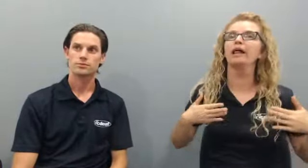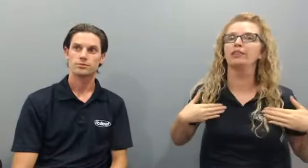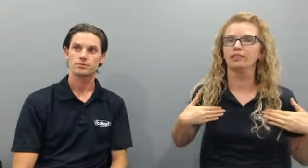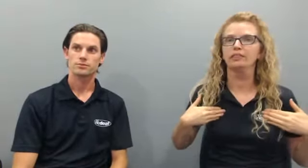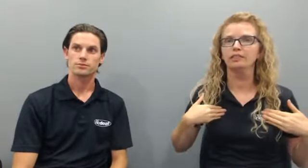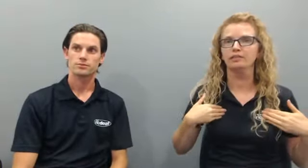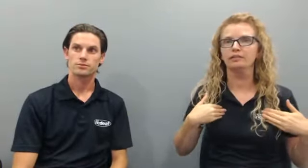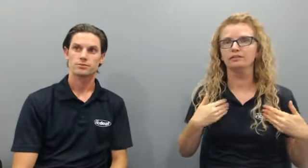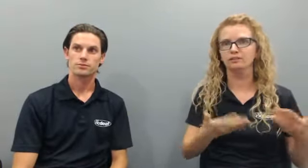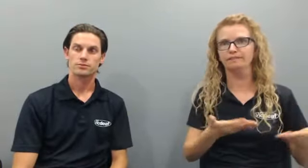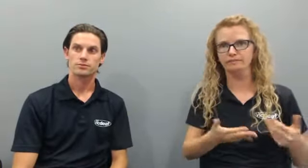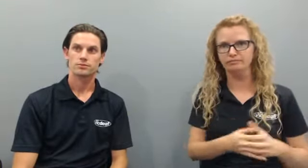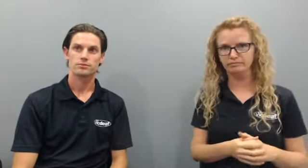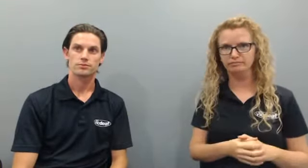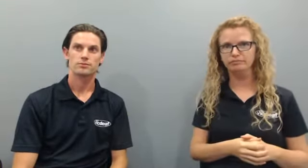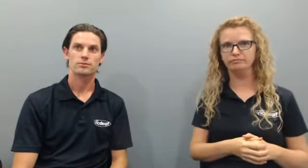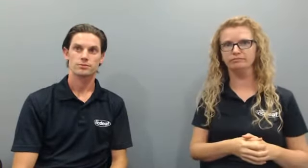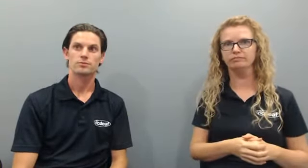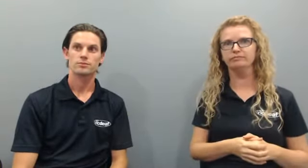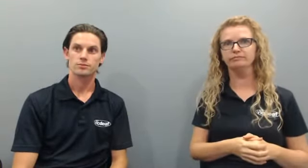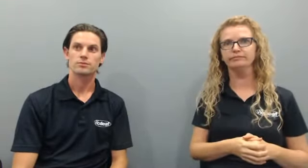ask for more money to be